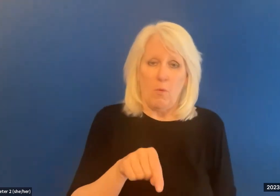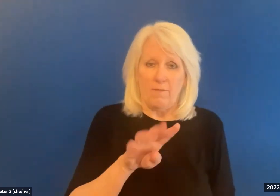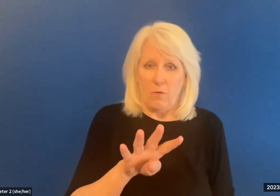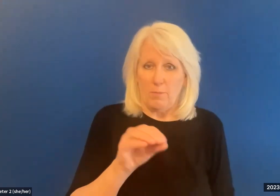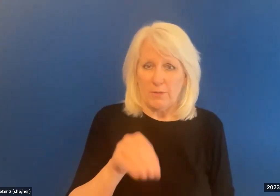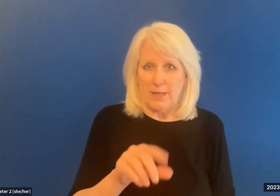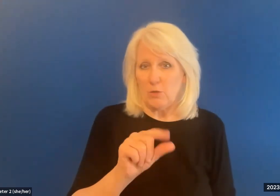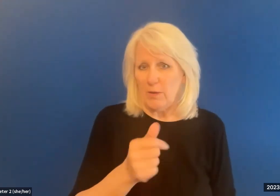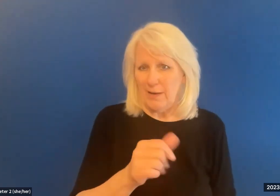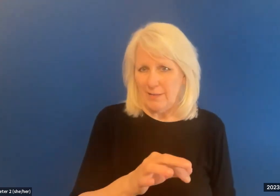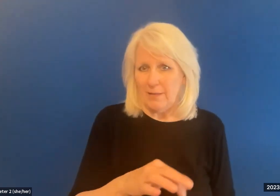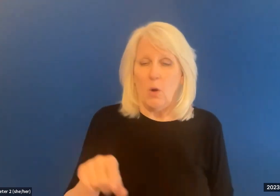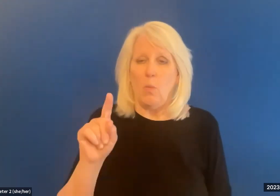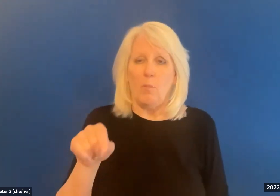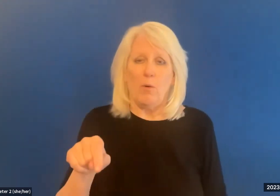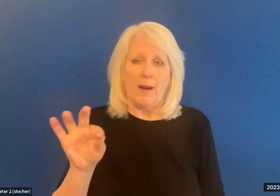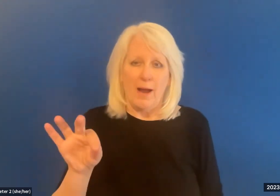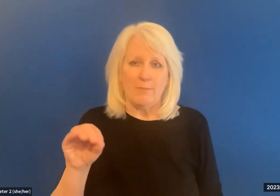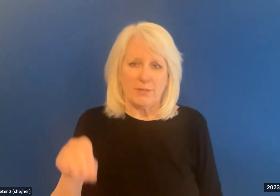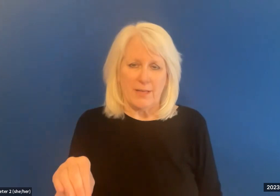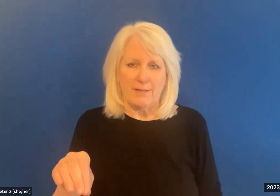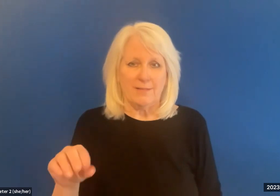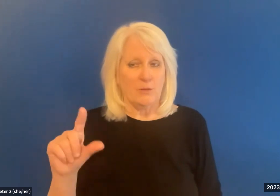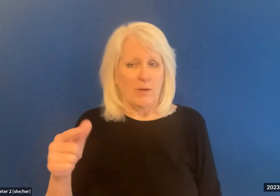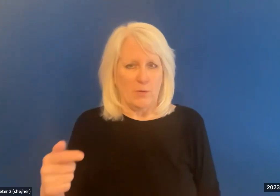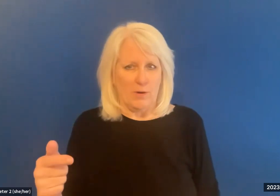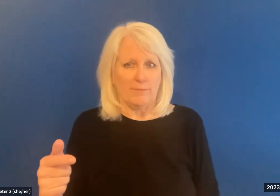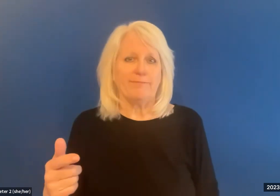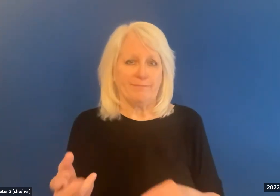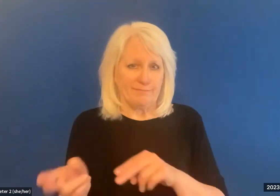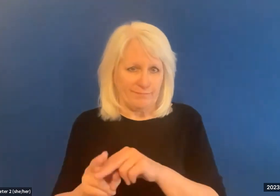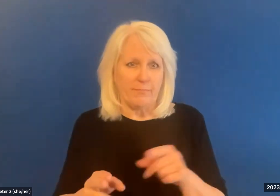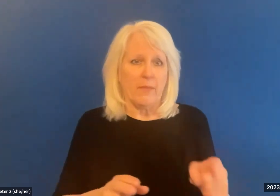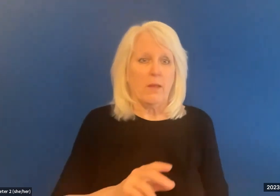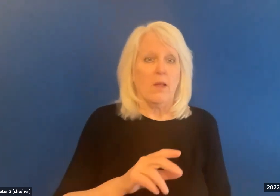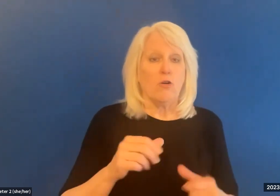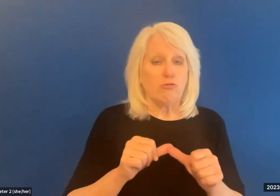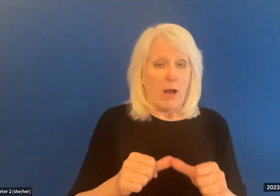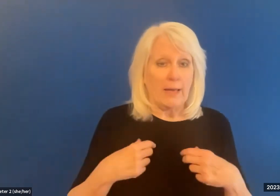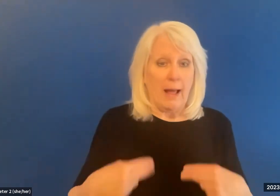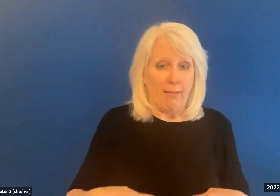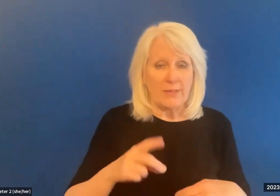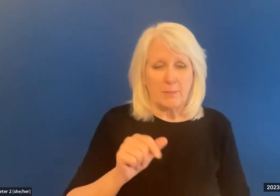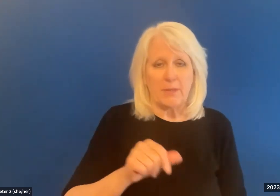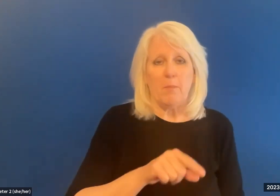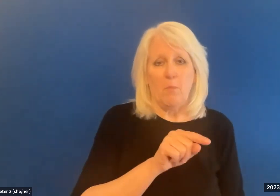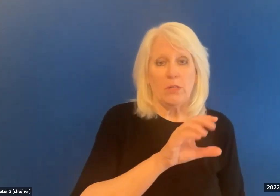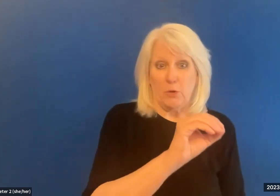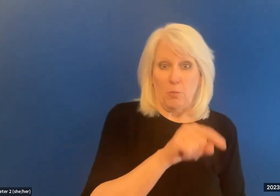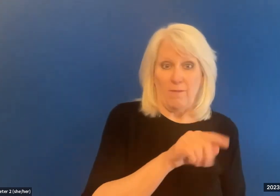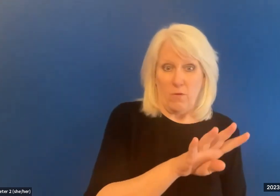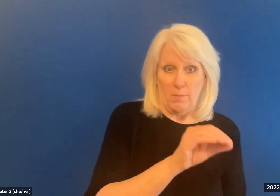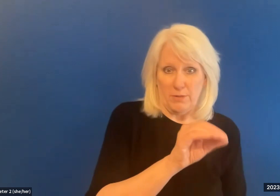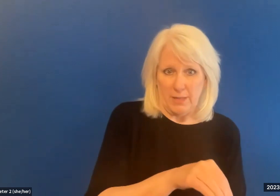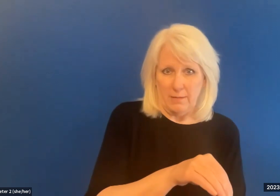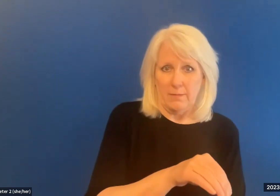2019 and 1.9% in 2021. And chronic health disabilities went from 0.4% in 2015 to